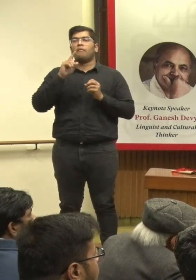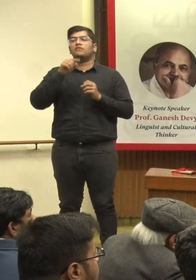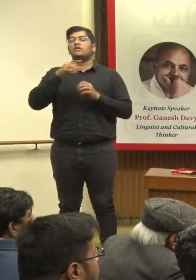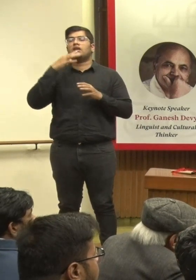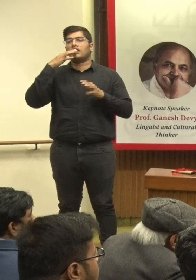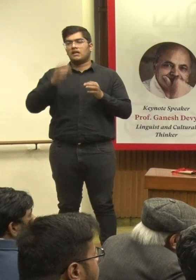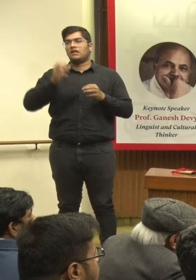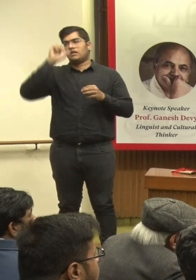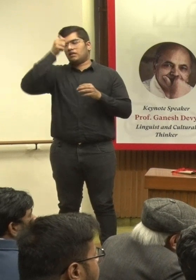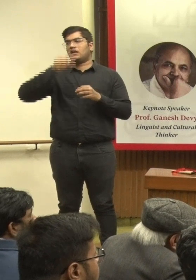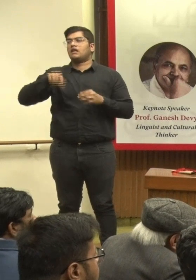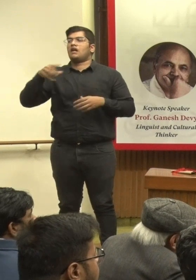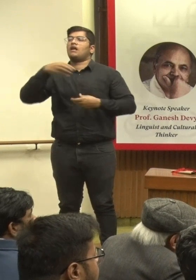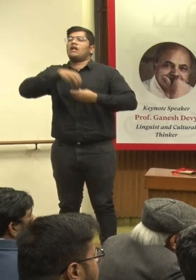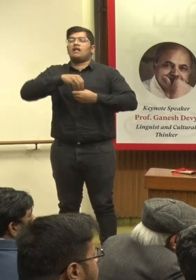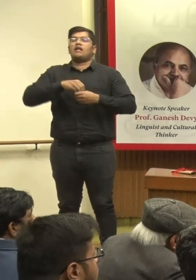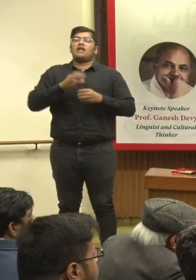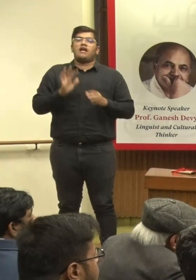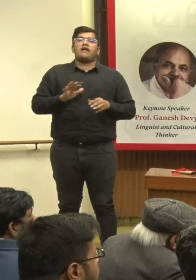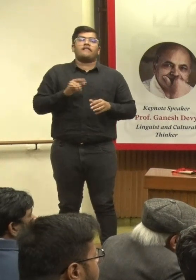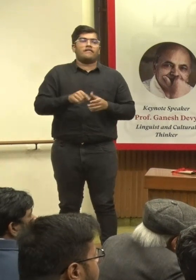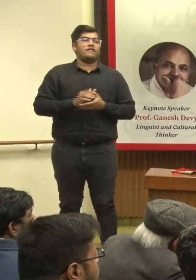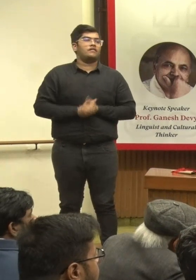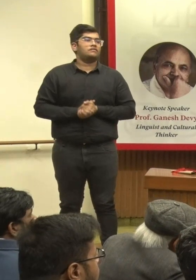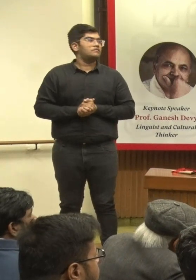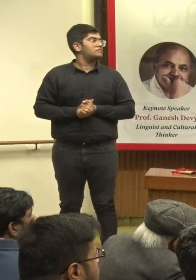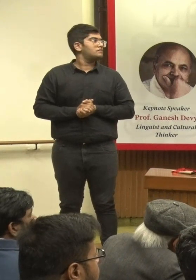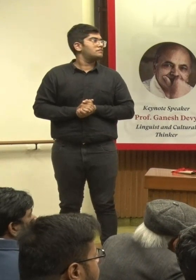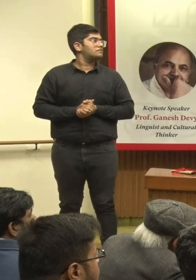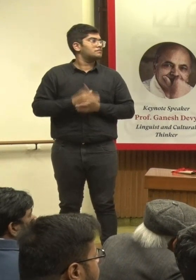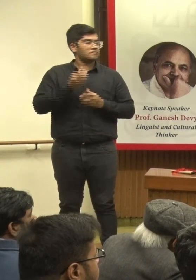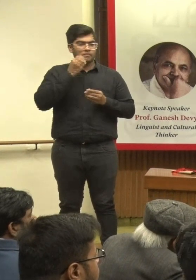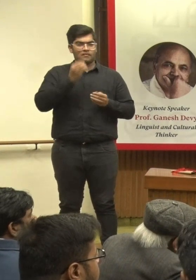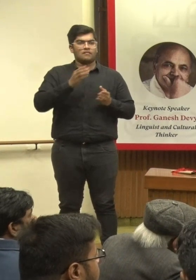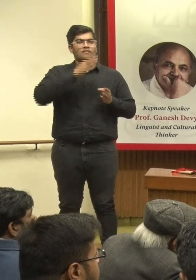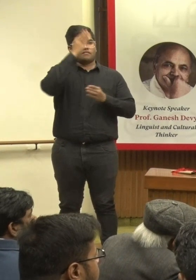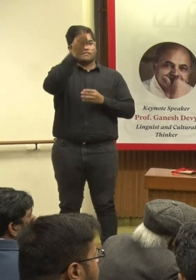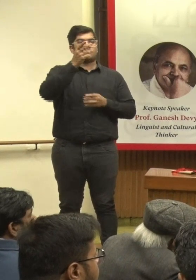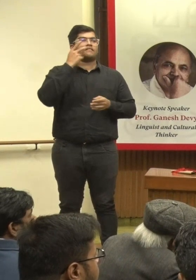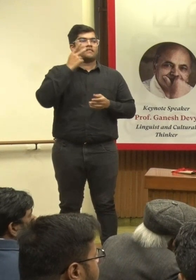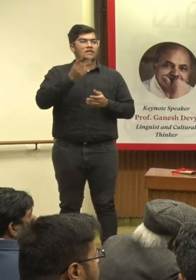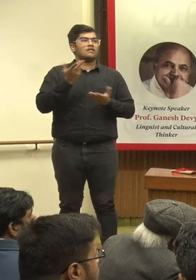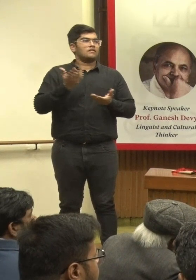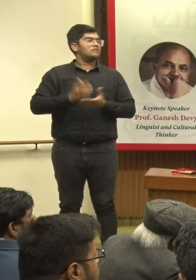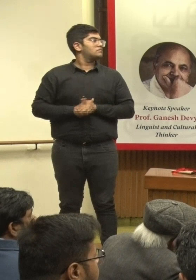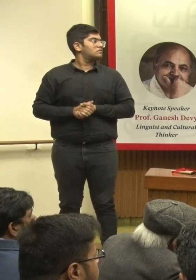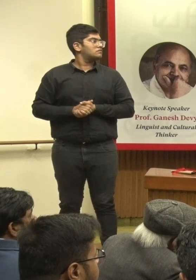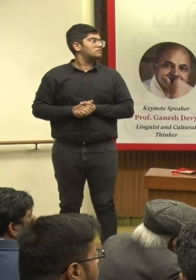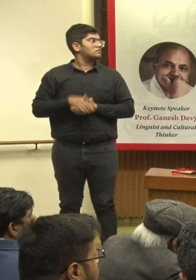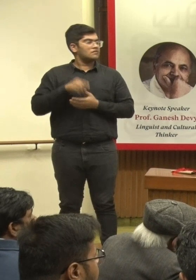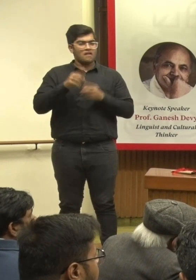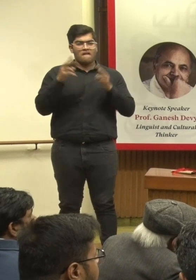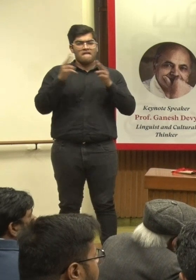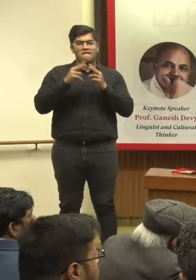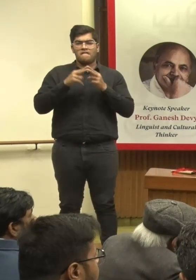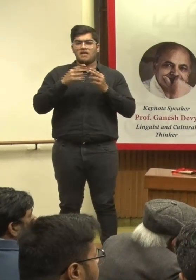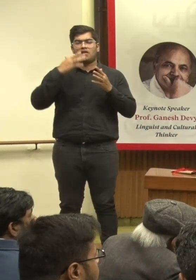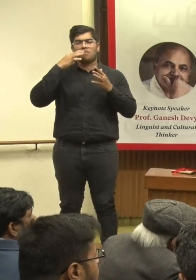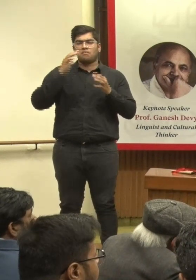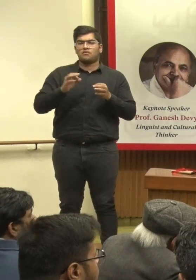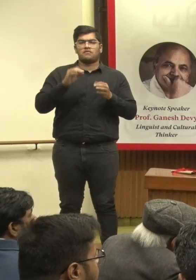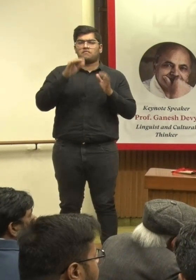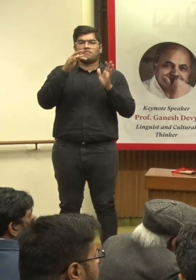informally part of Indian Republic. It's a very peculiar case. Do go there sometimes. It's a very unique case in Indian